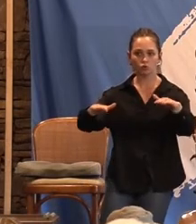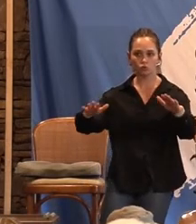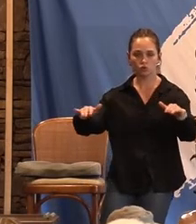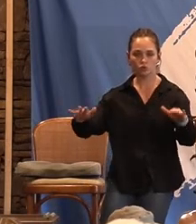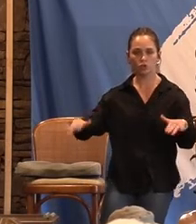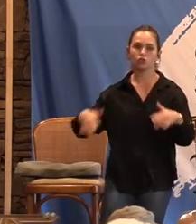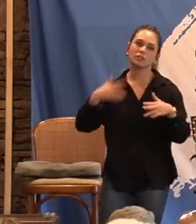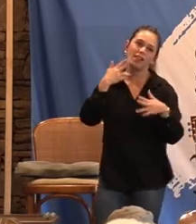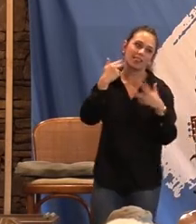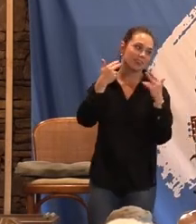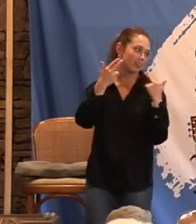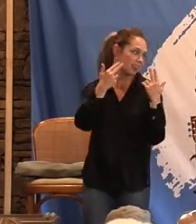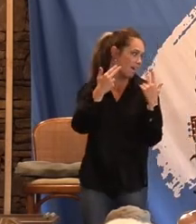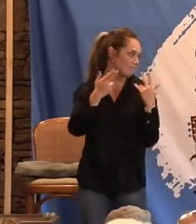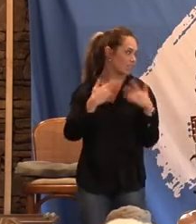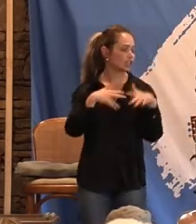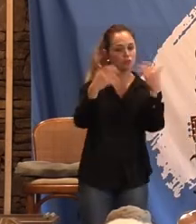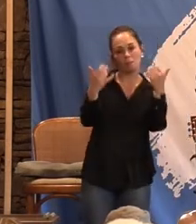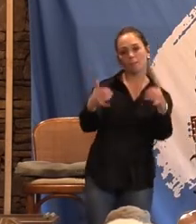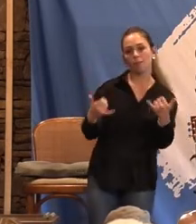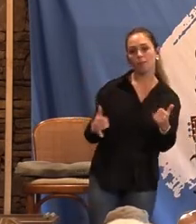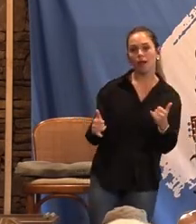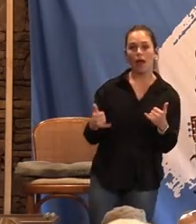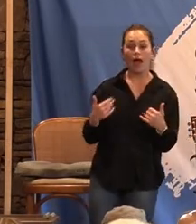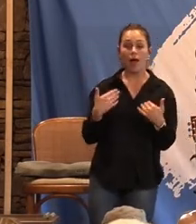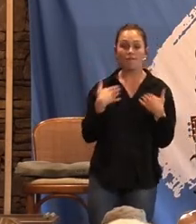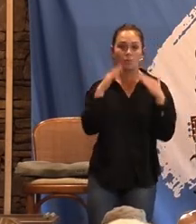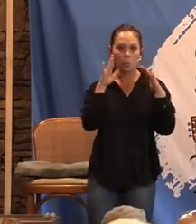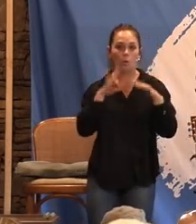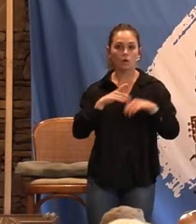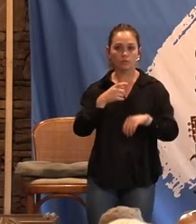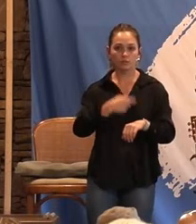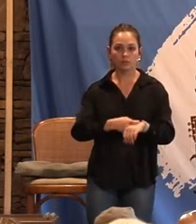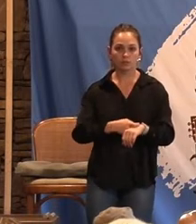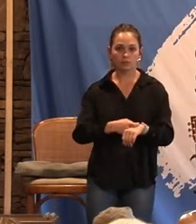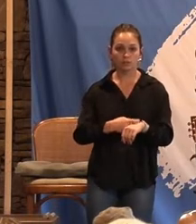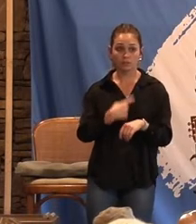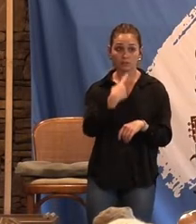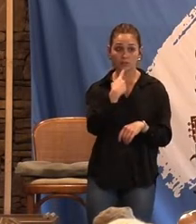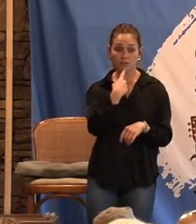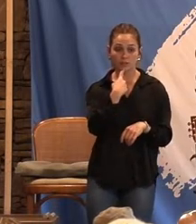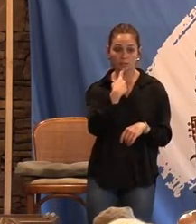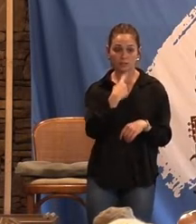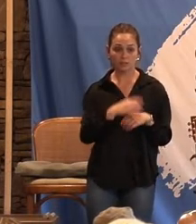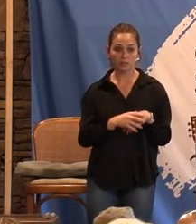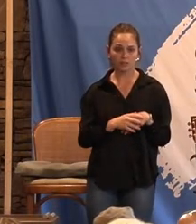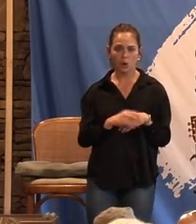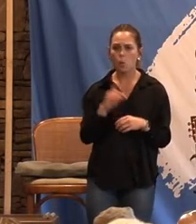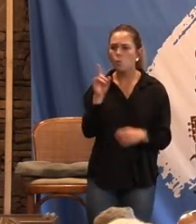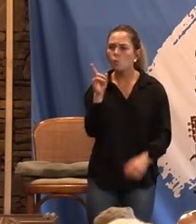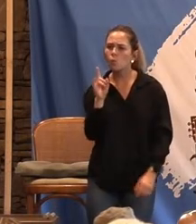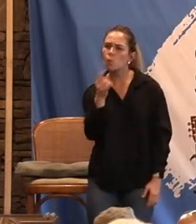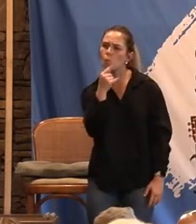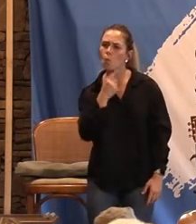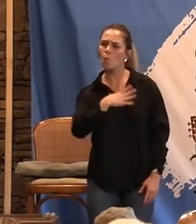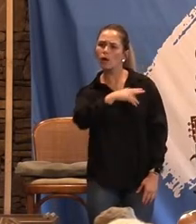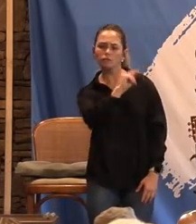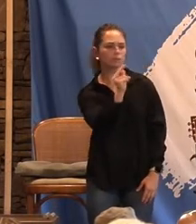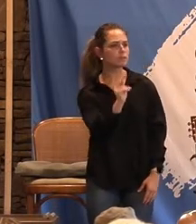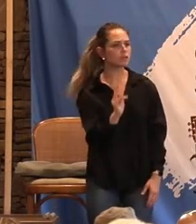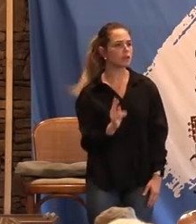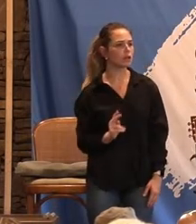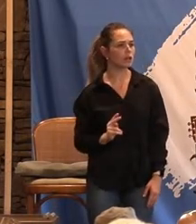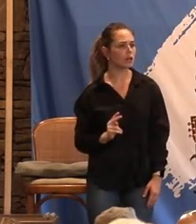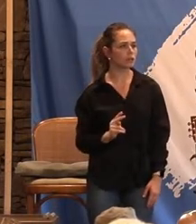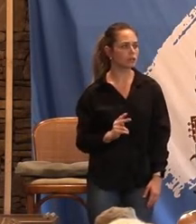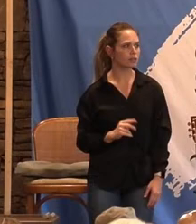just laughing and just playing and having a wonderful time. And he said, where is Miss Nana? And